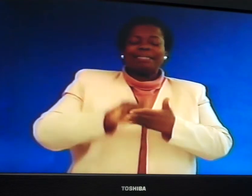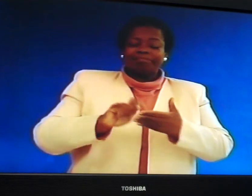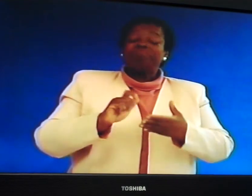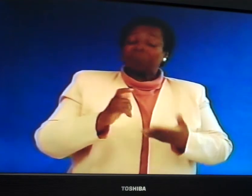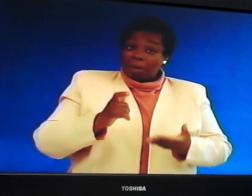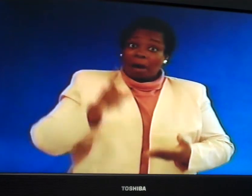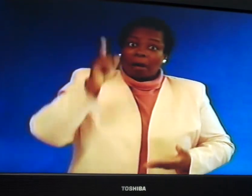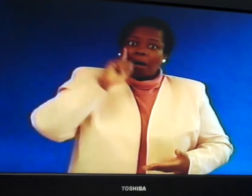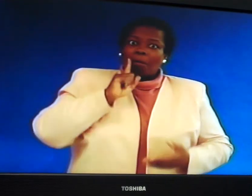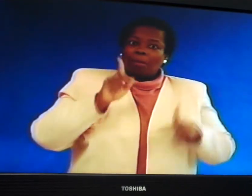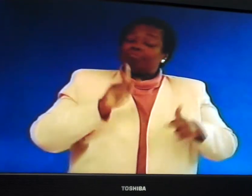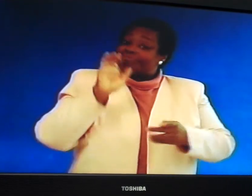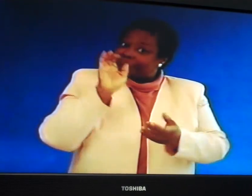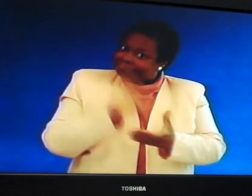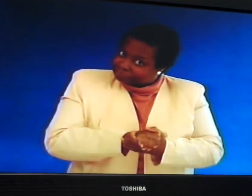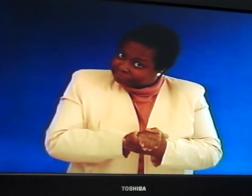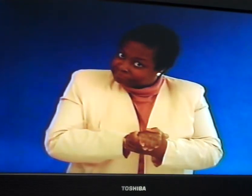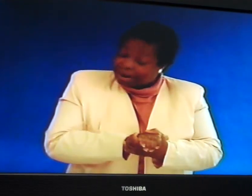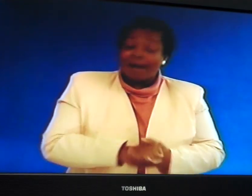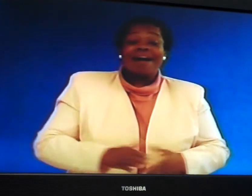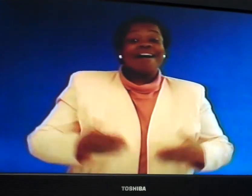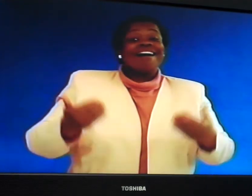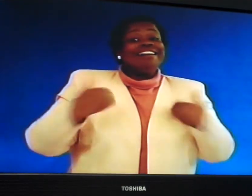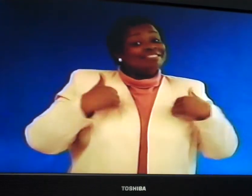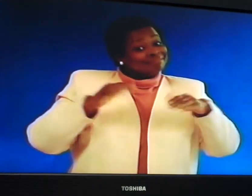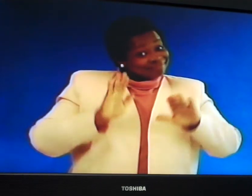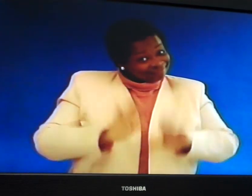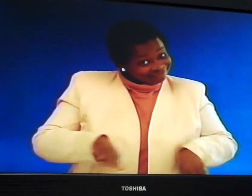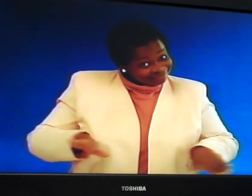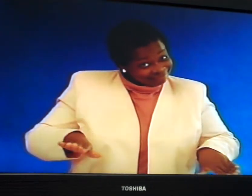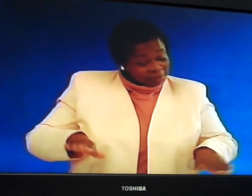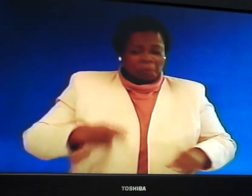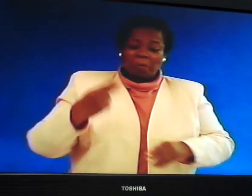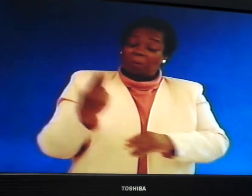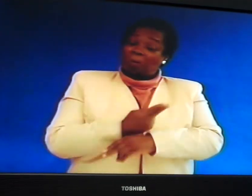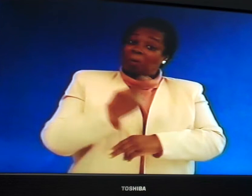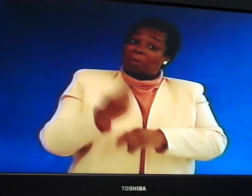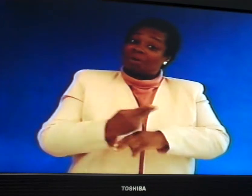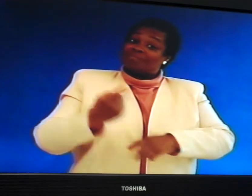Now, St. Augustine, many people know he had a deaf wife and children,